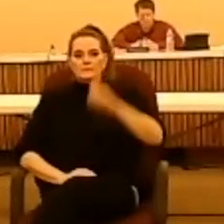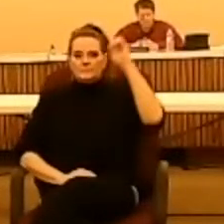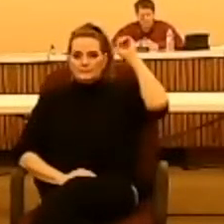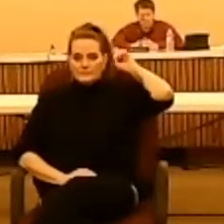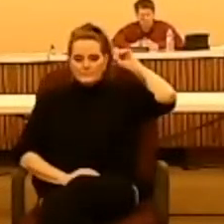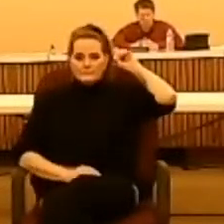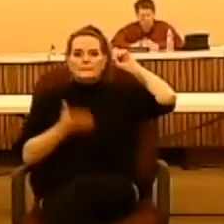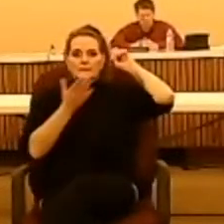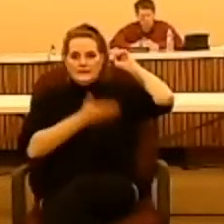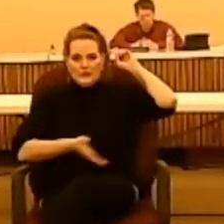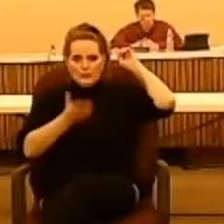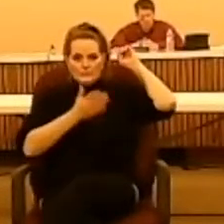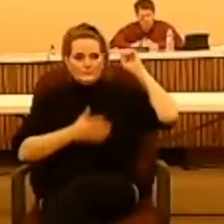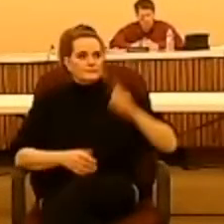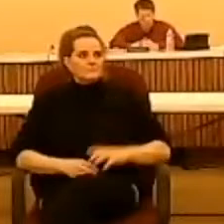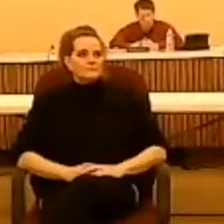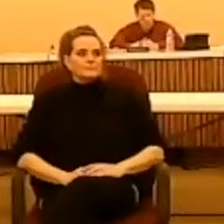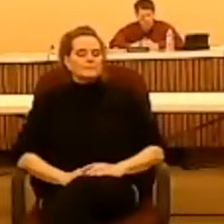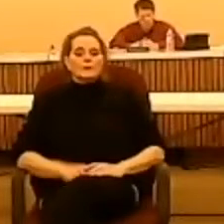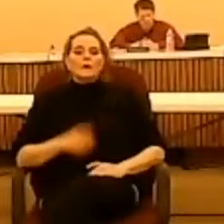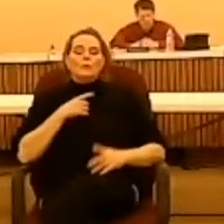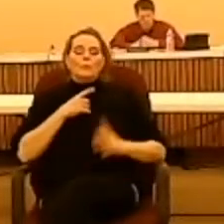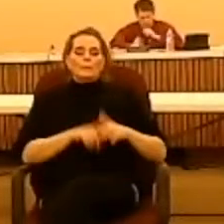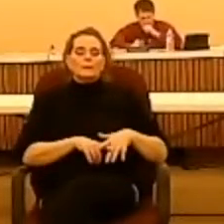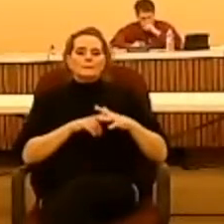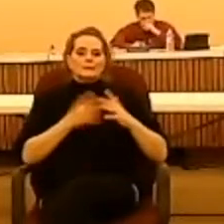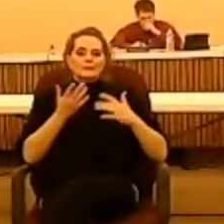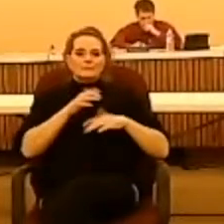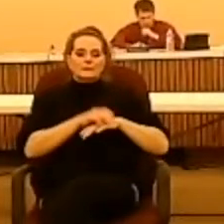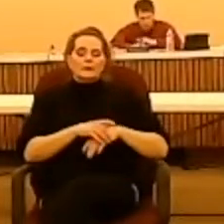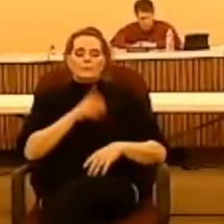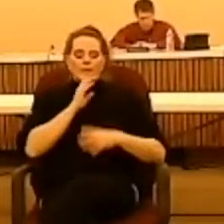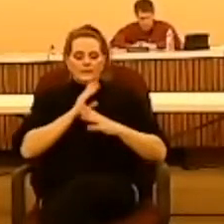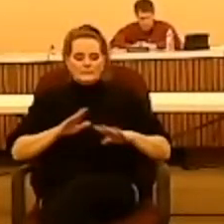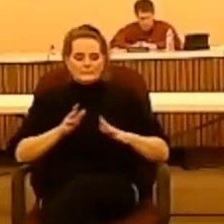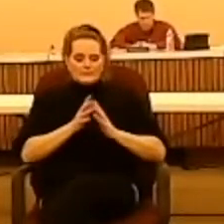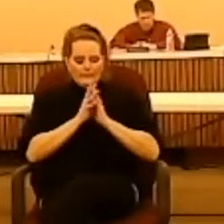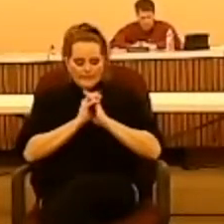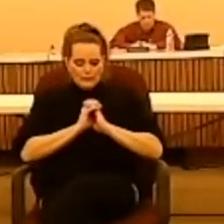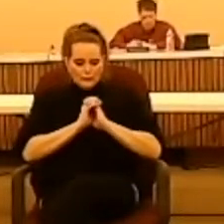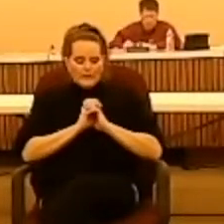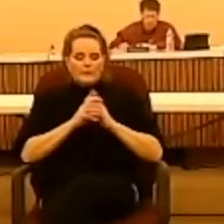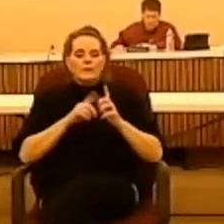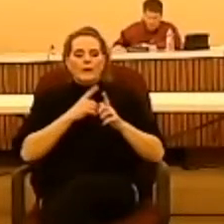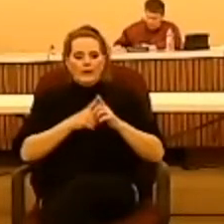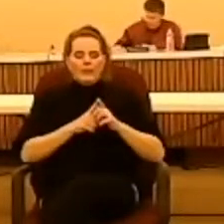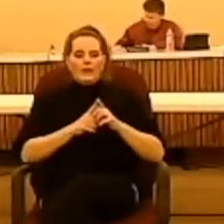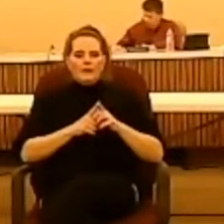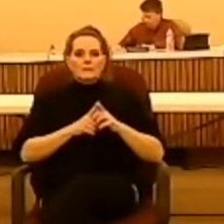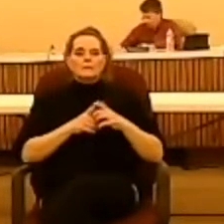Supervisor Schultz. Here. We'll begin tonight with a silent prayer followed by a pledge to the flag.